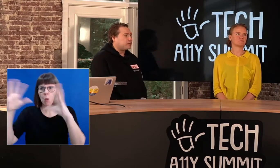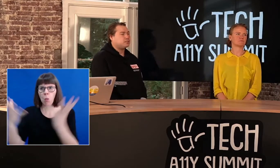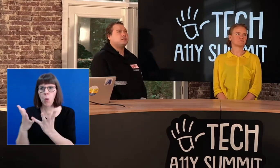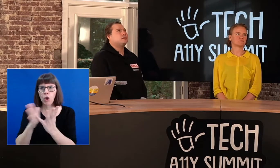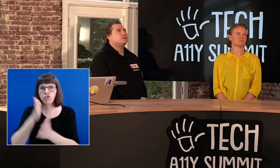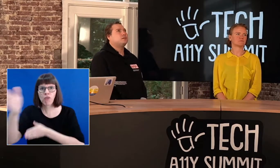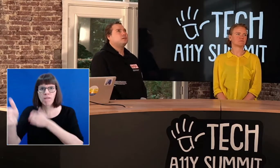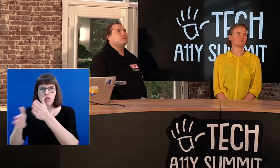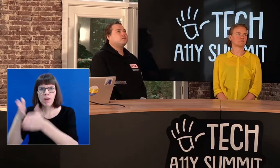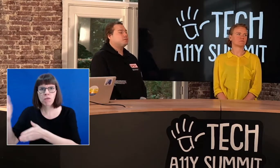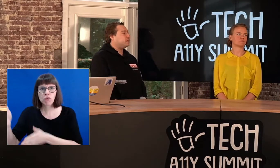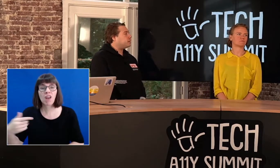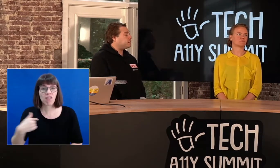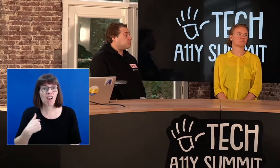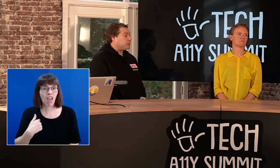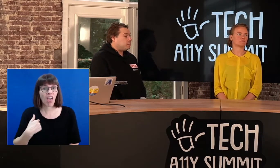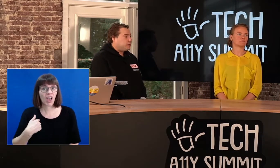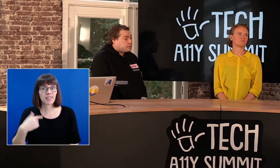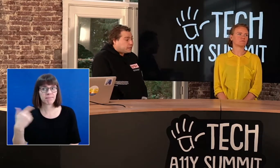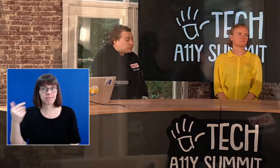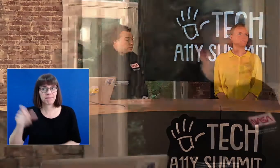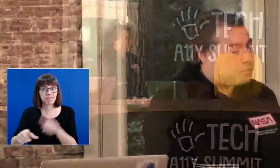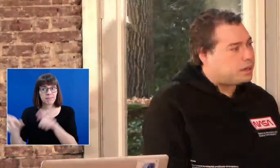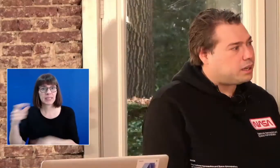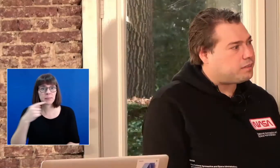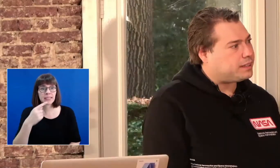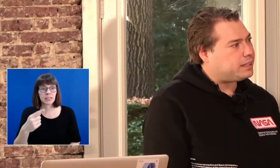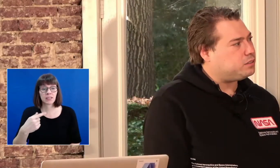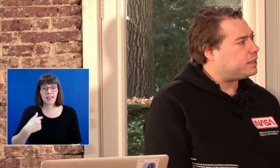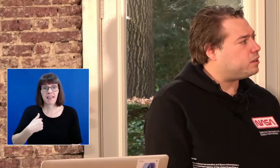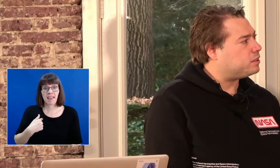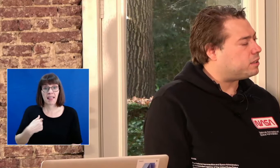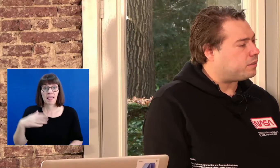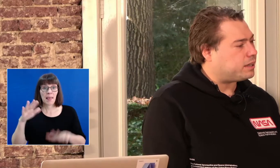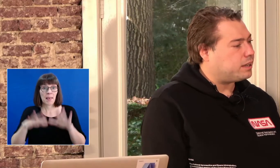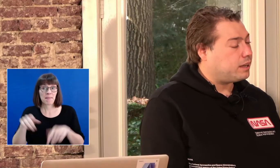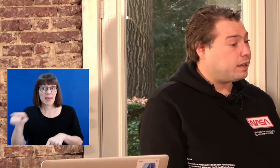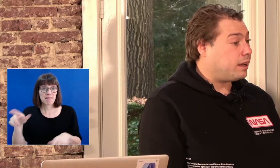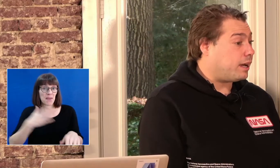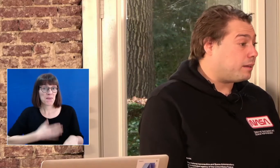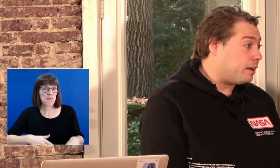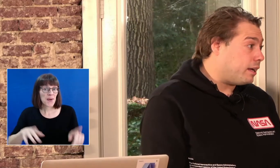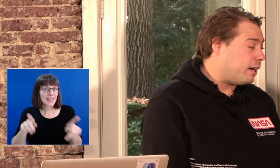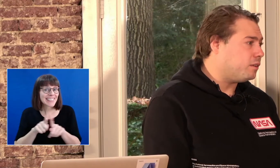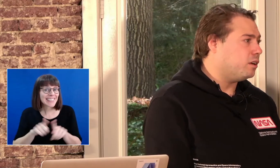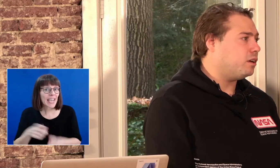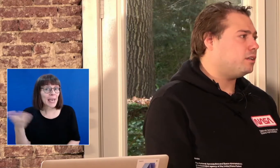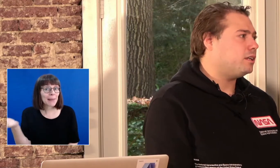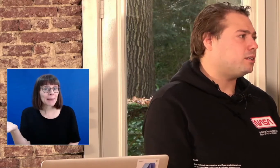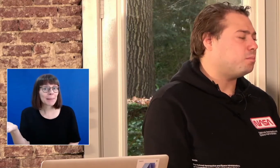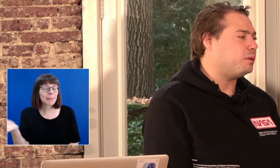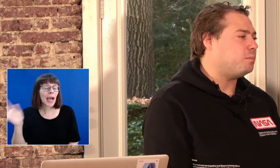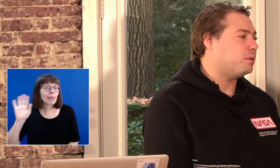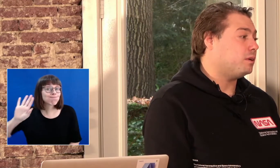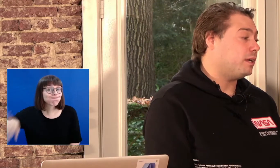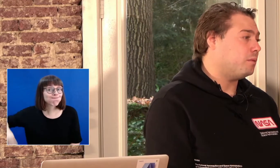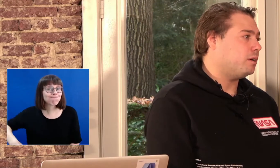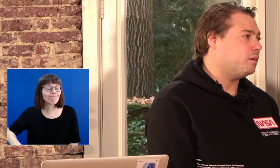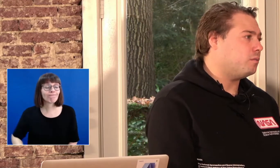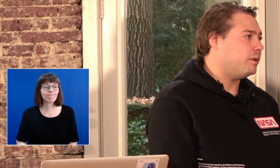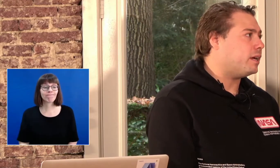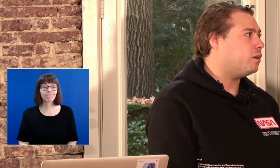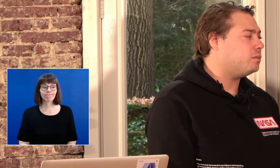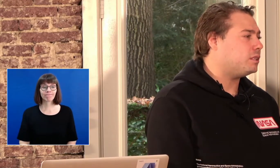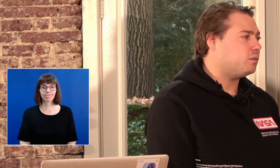in the past. But then I think maybe they are jealous of my life, and then you think on that way. And I have the luck that people in